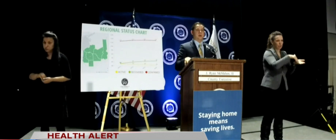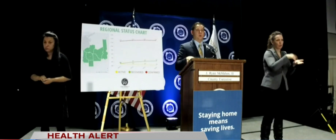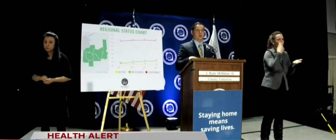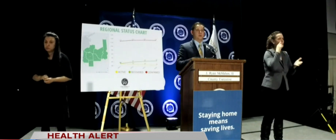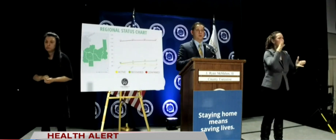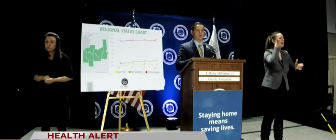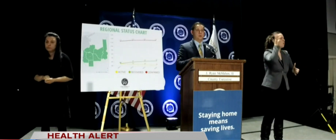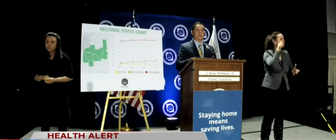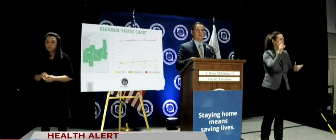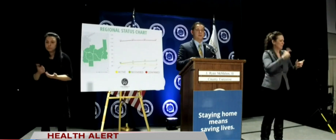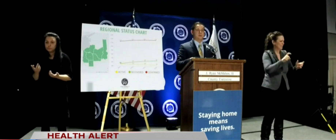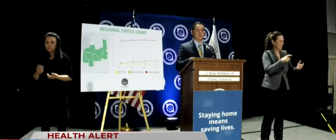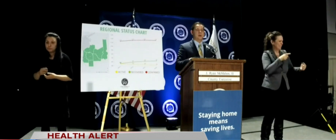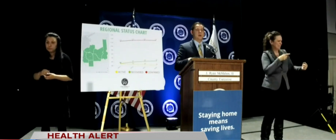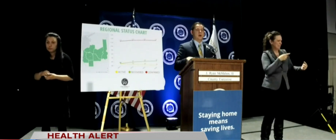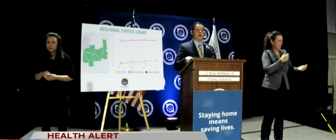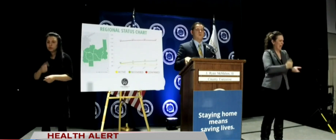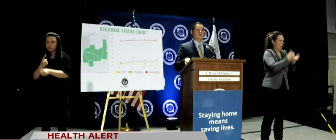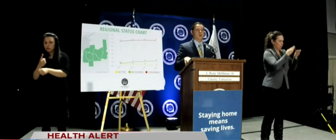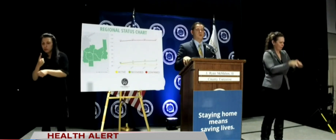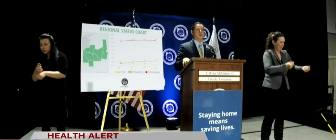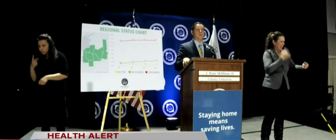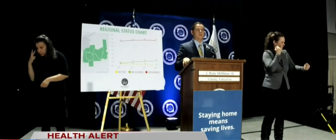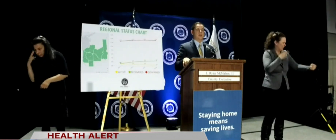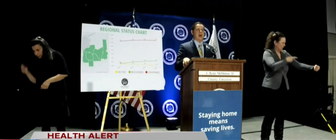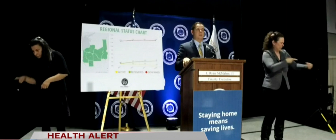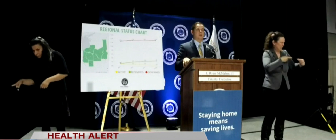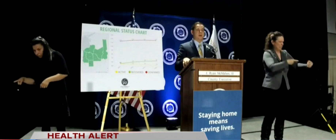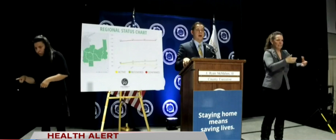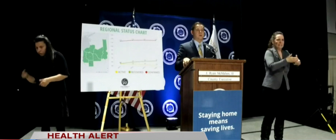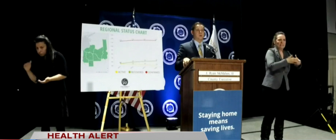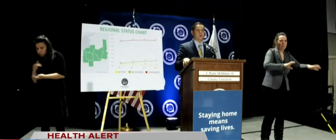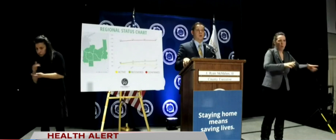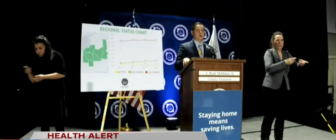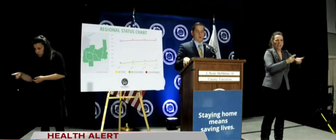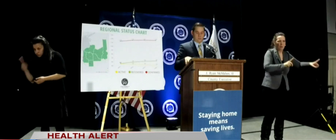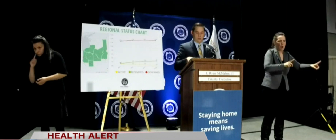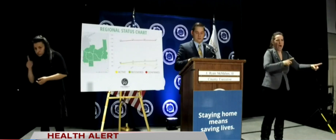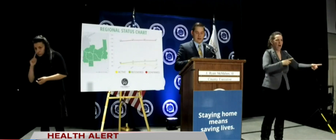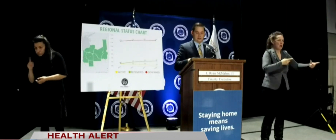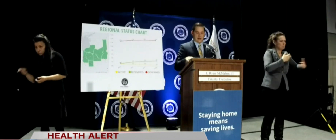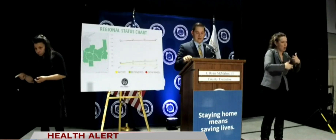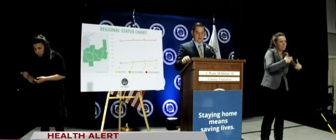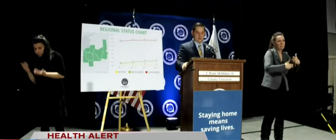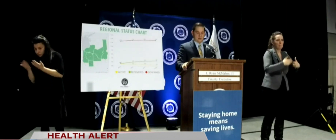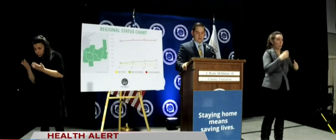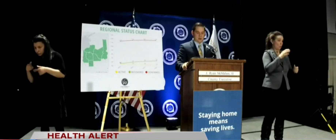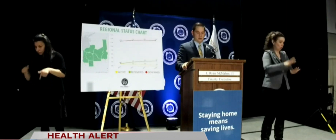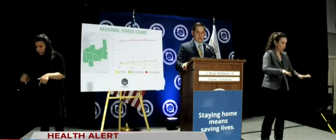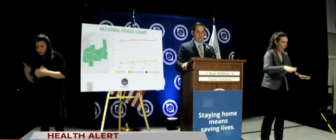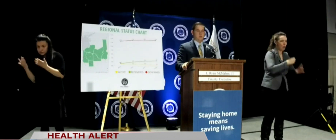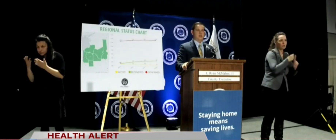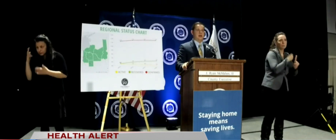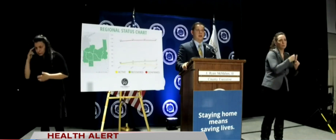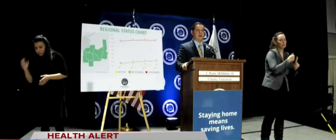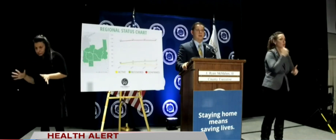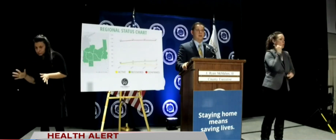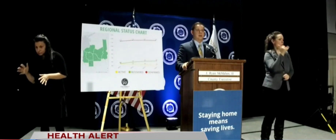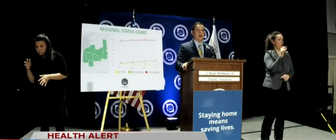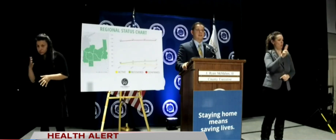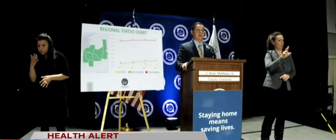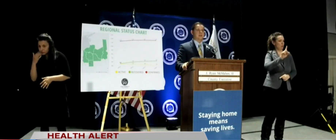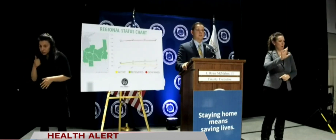every day. We're concerned about this. If you know something's happening in a household, please contact the Child Abuse